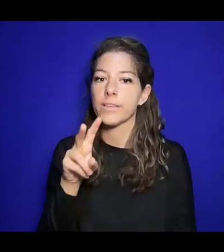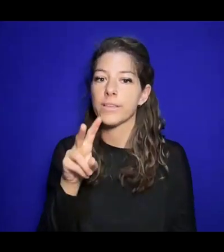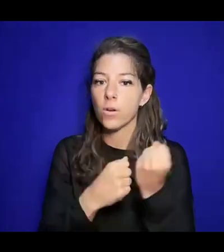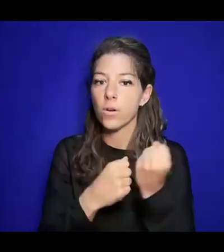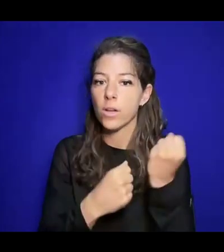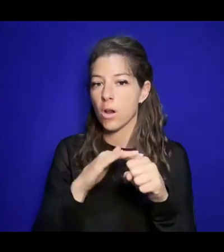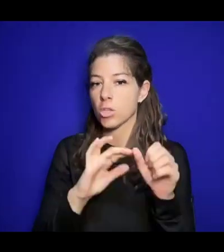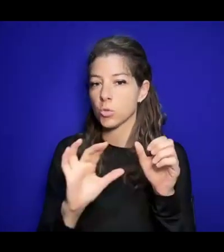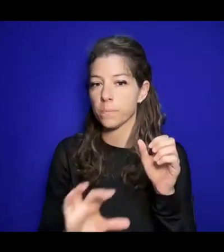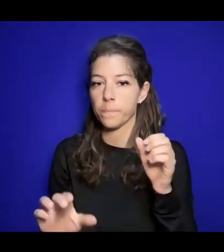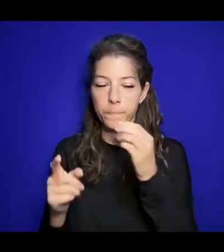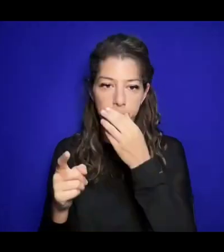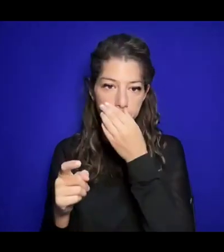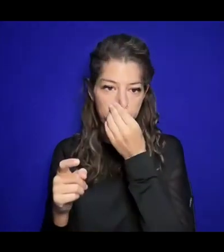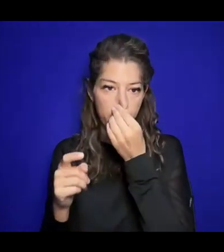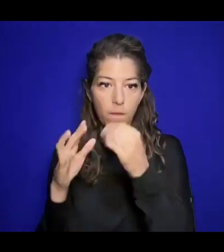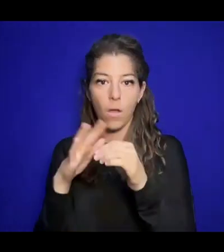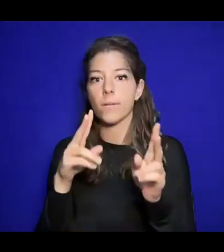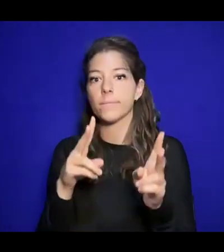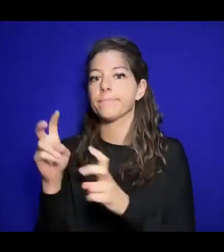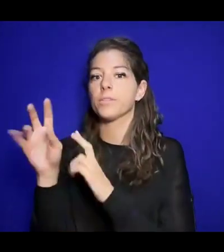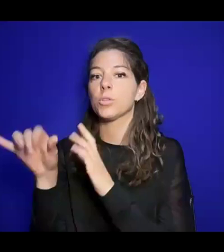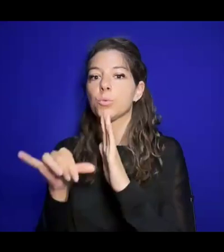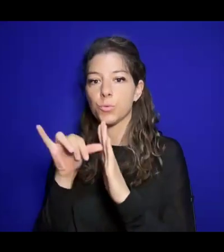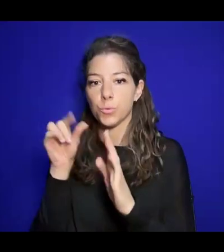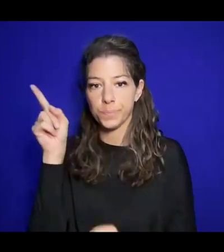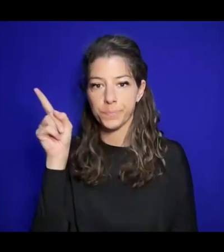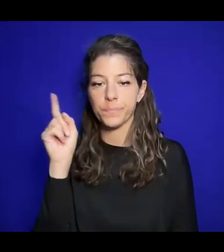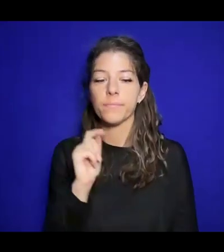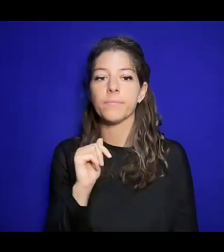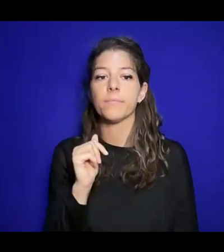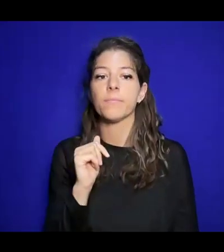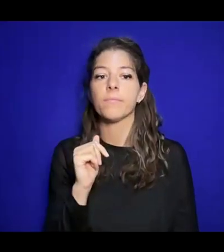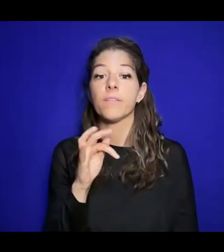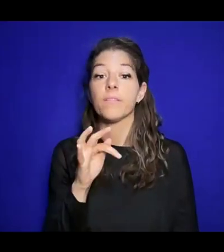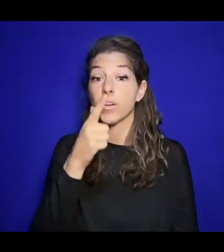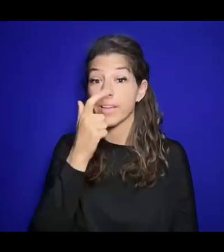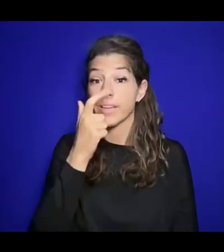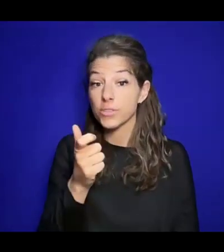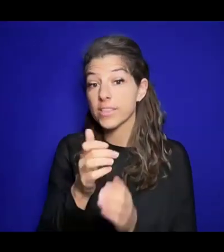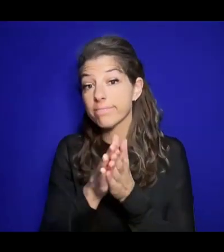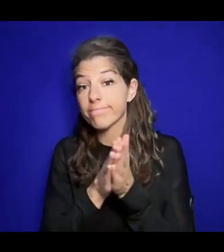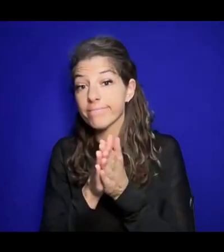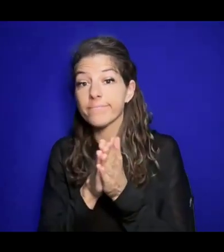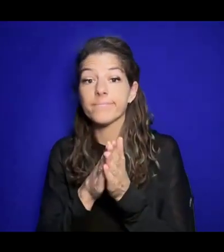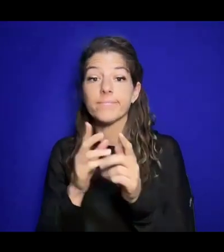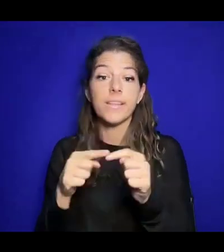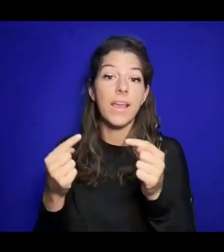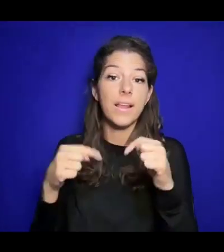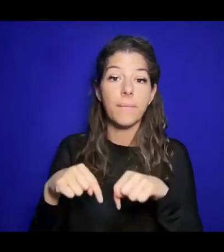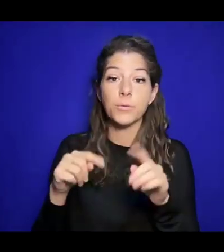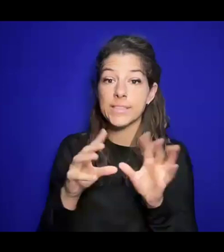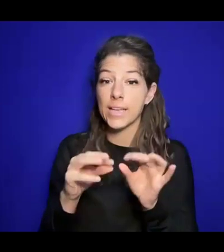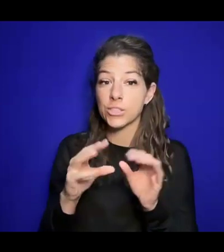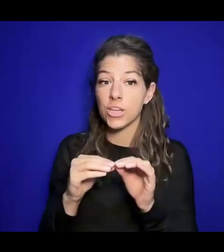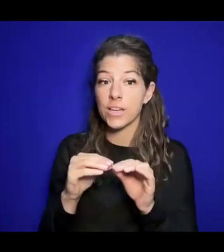Zoom gets put on the YouTube channel. So if you're interested, you can't come to the session